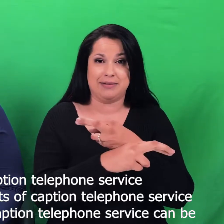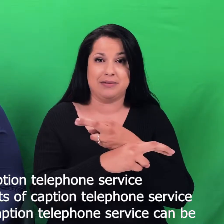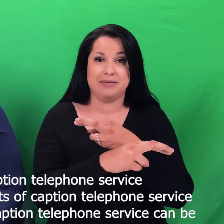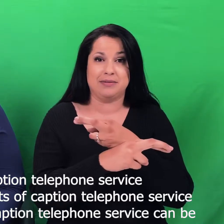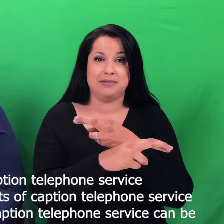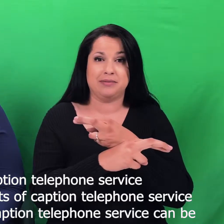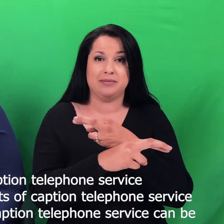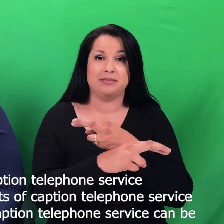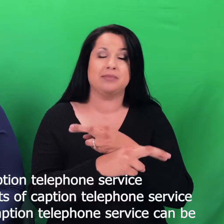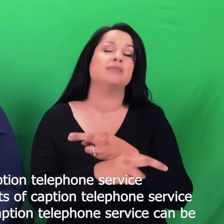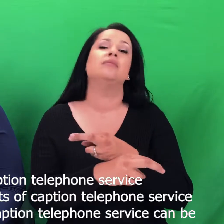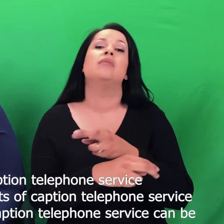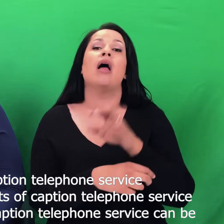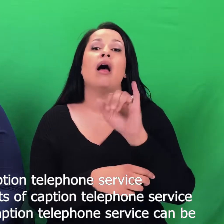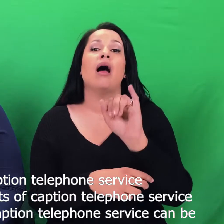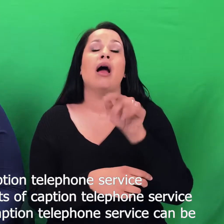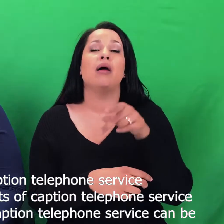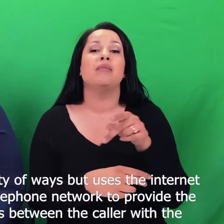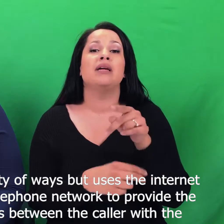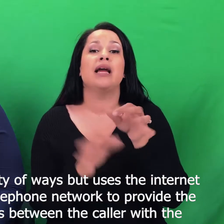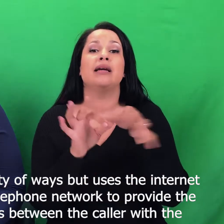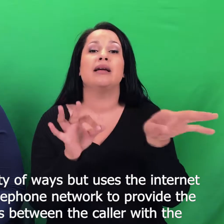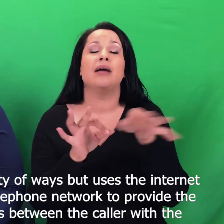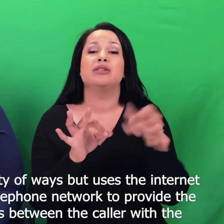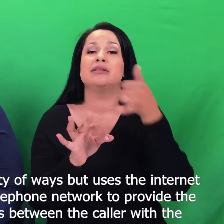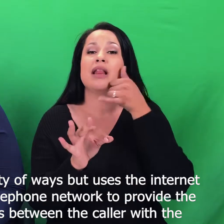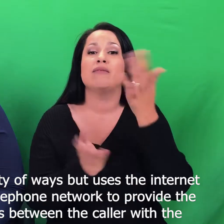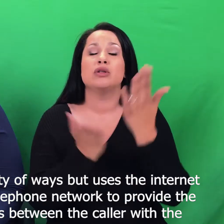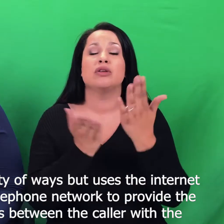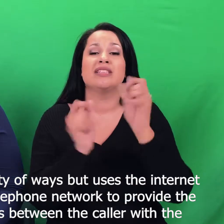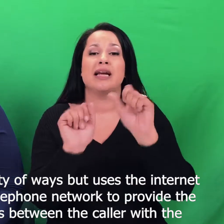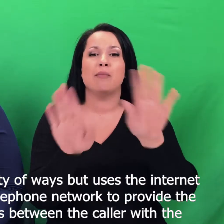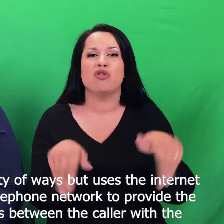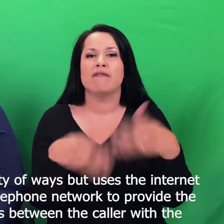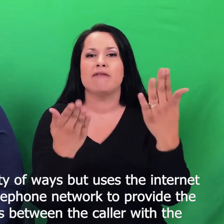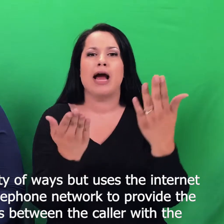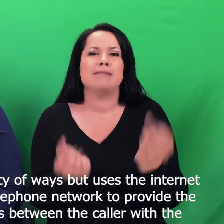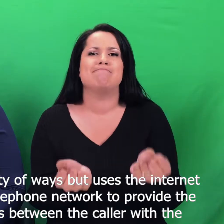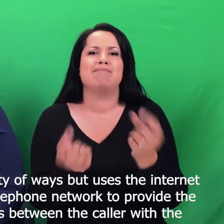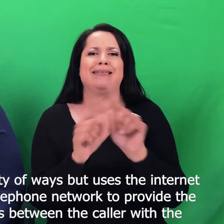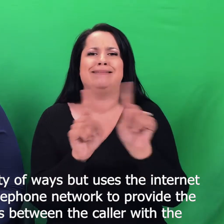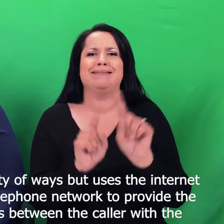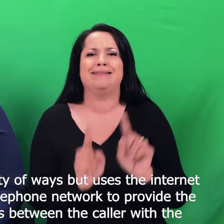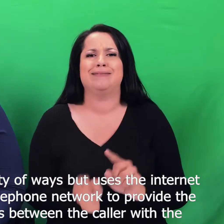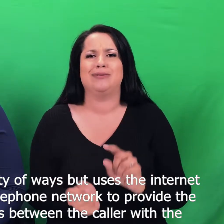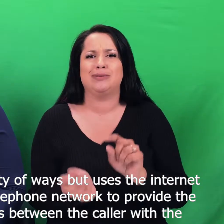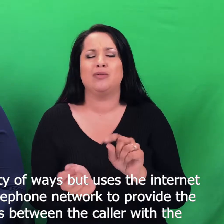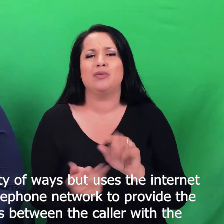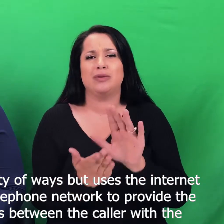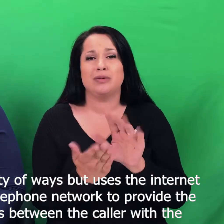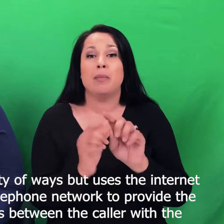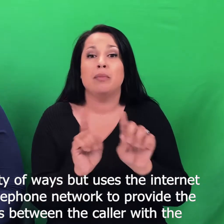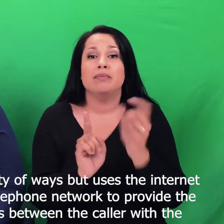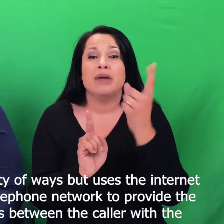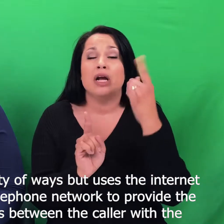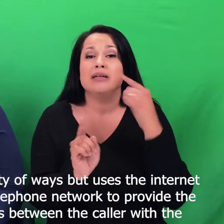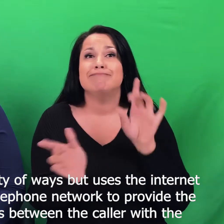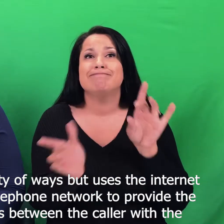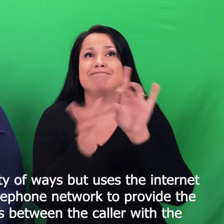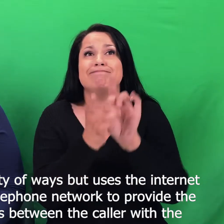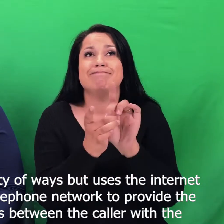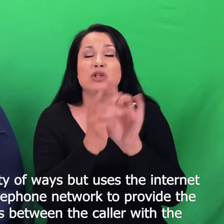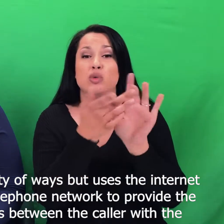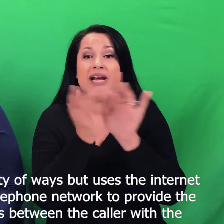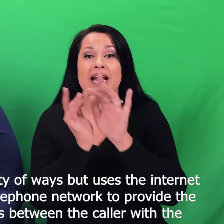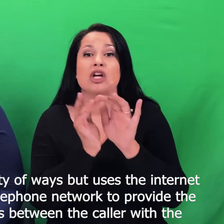IP caption telephone service can be provided in a variety of ways, but uses the internet